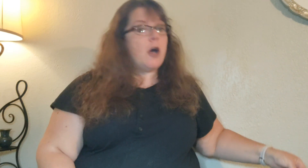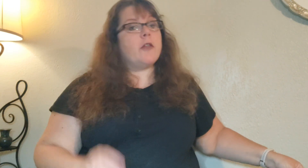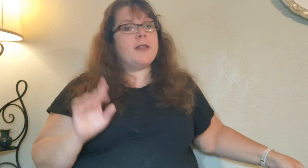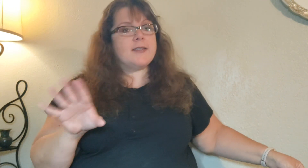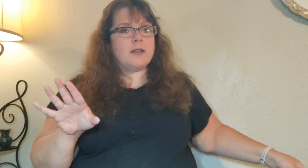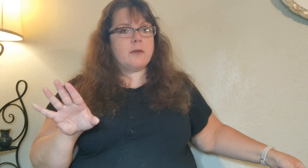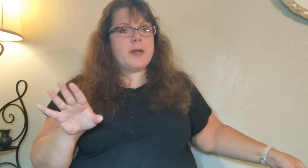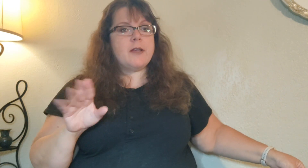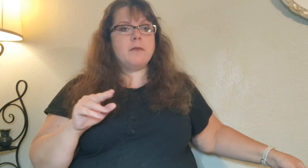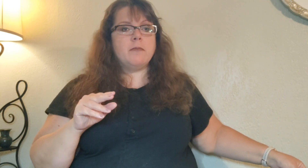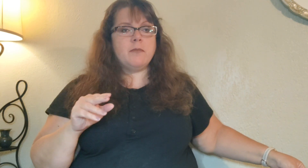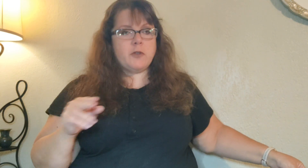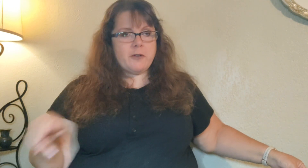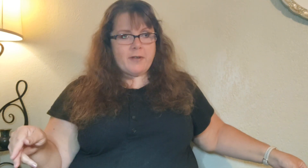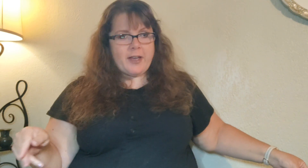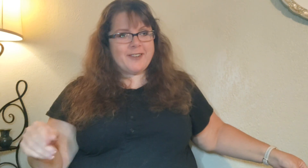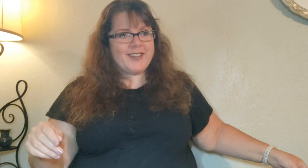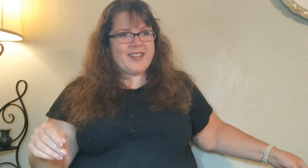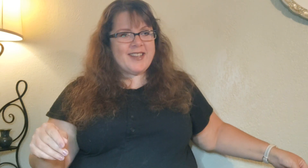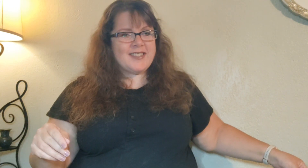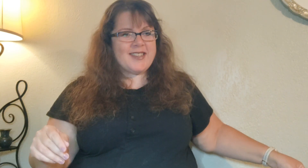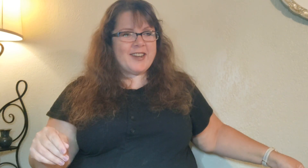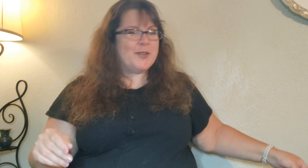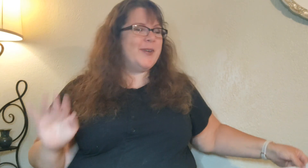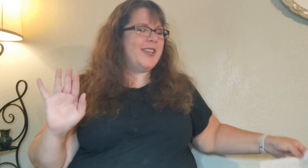Although that's not the way you do hail in ASL, but